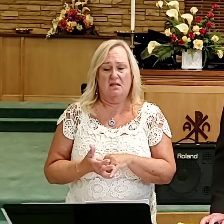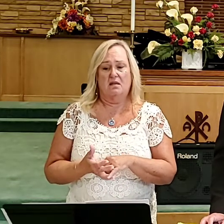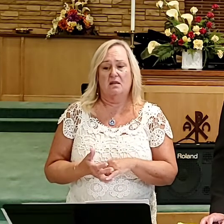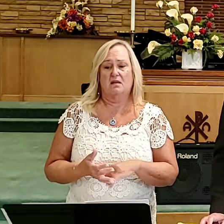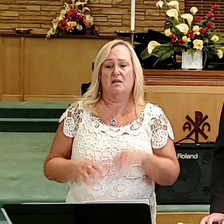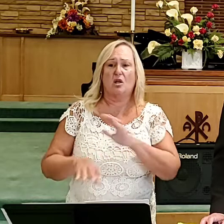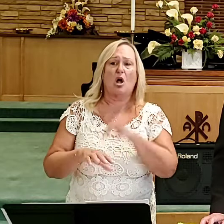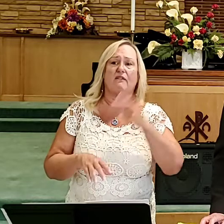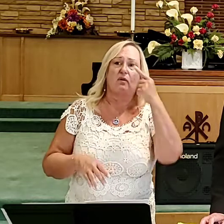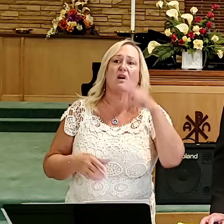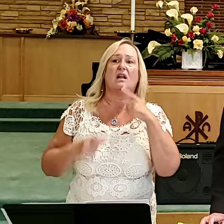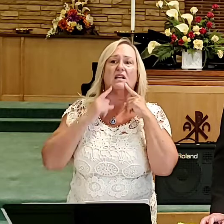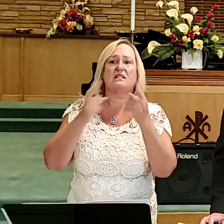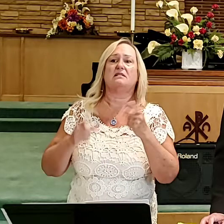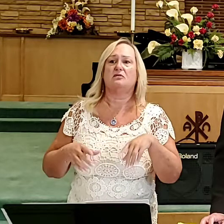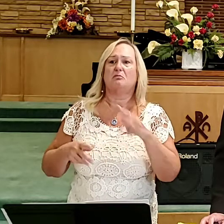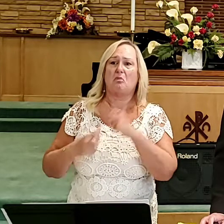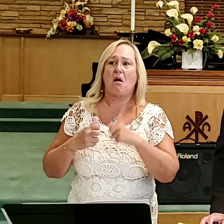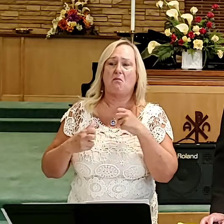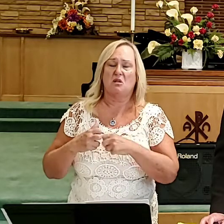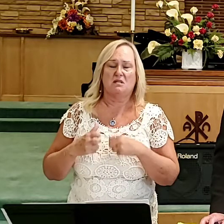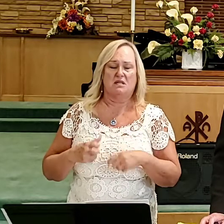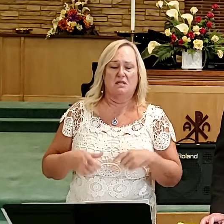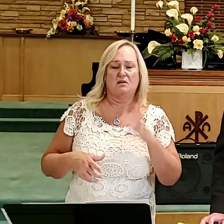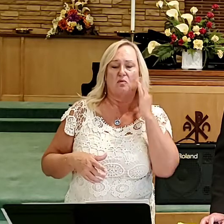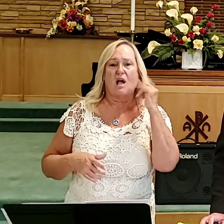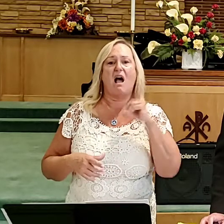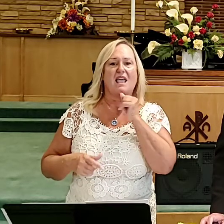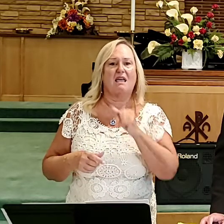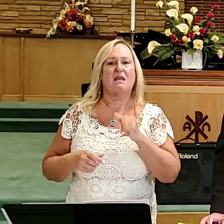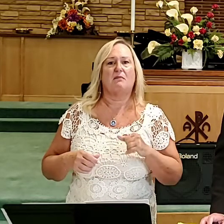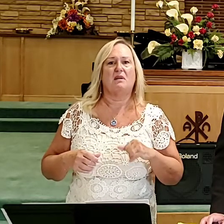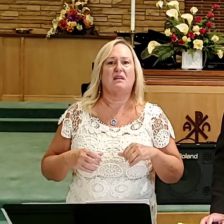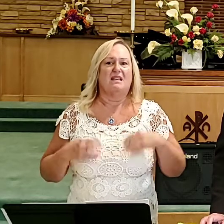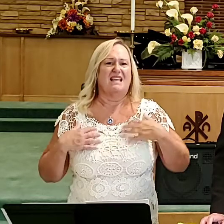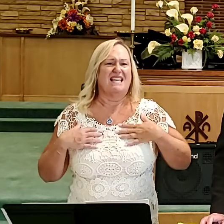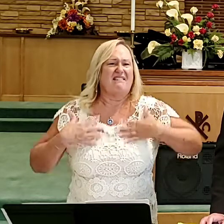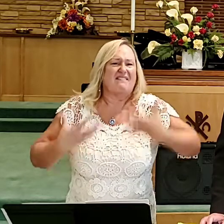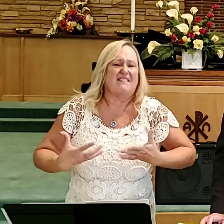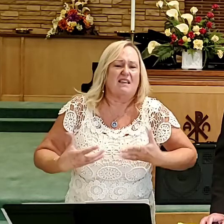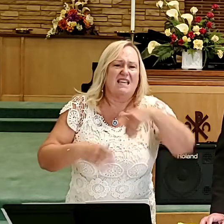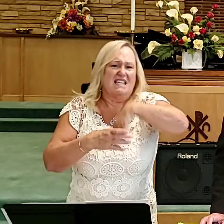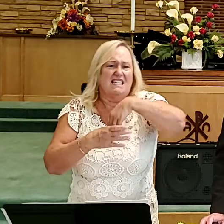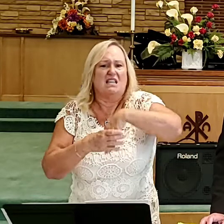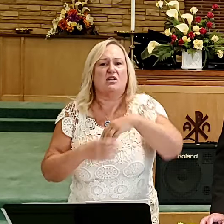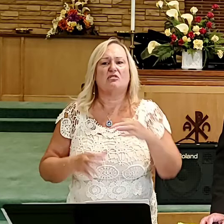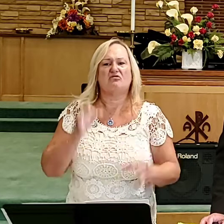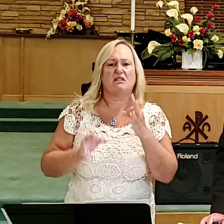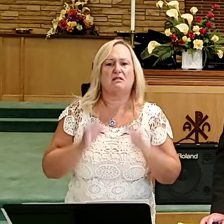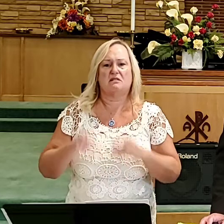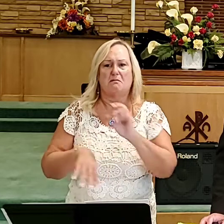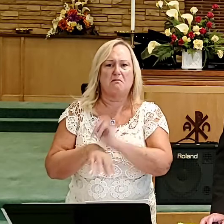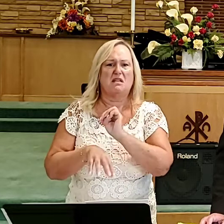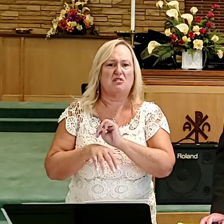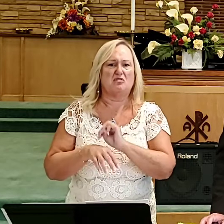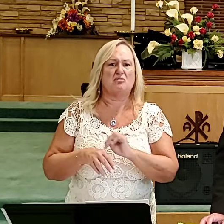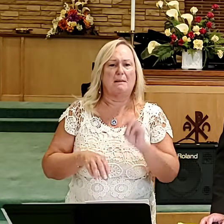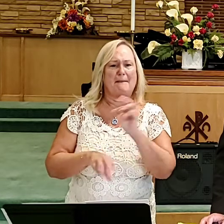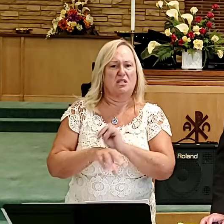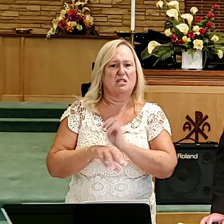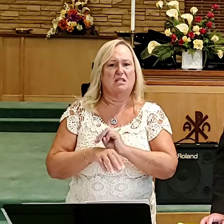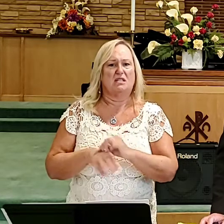The call for a solution to problems is why I am deeply invested in our justice ministry mission